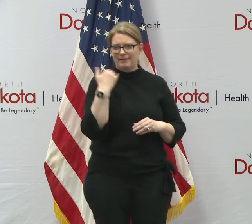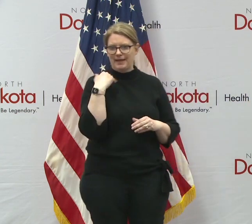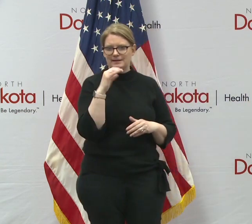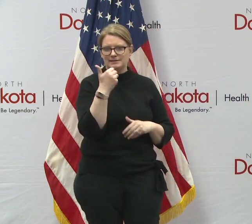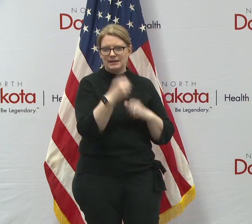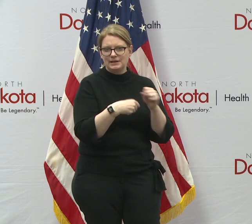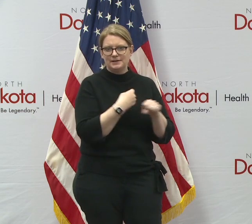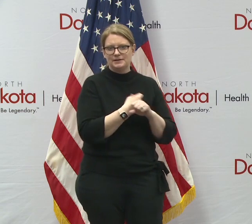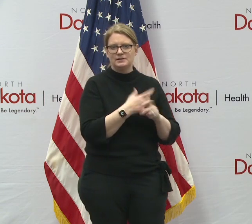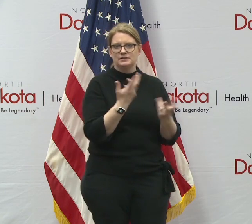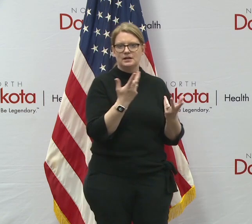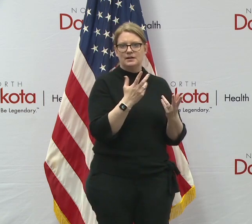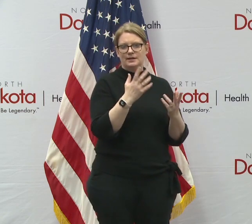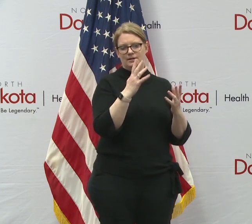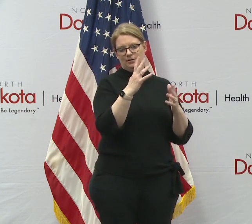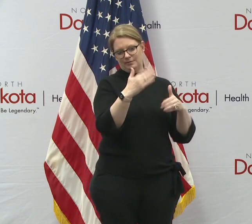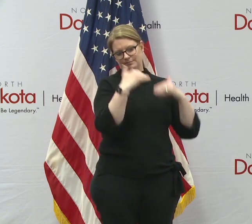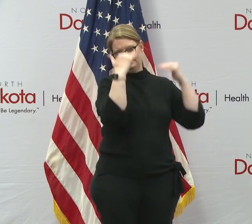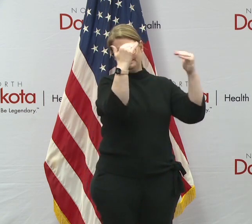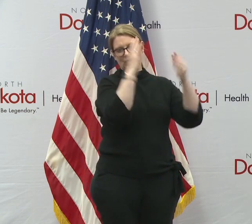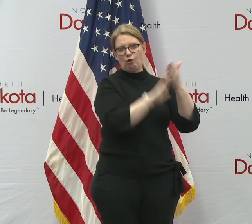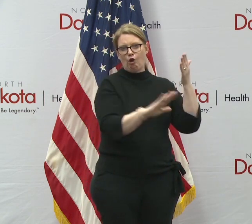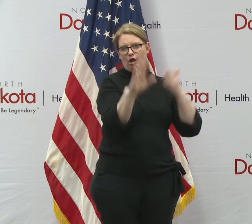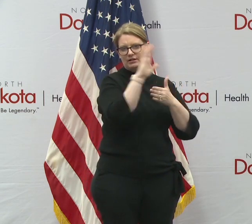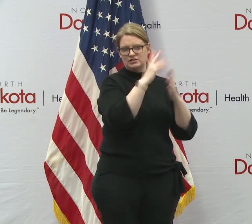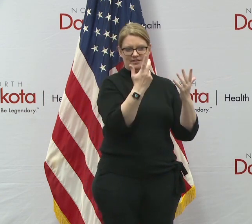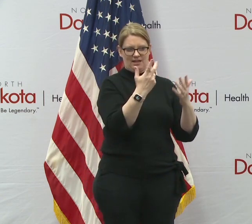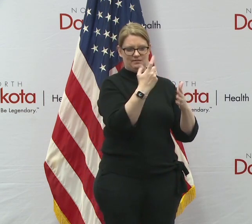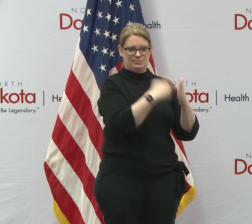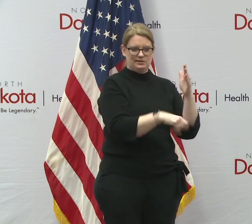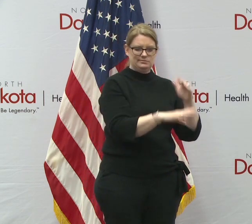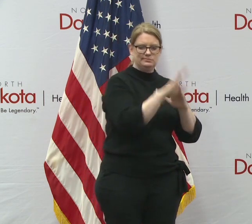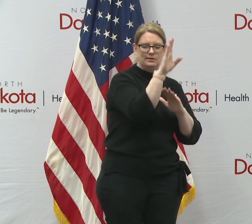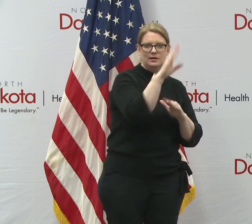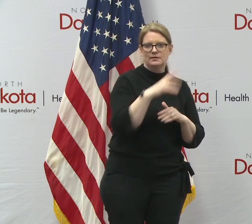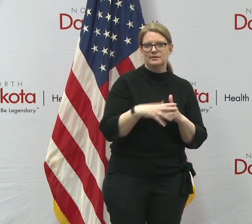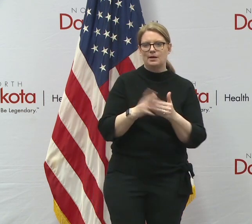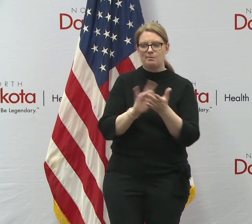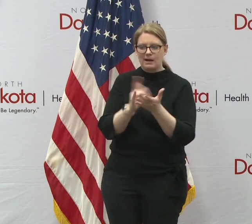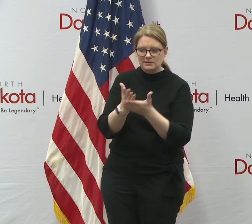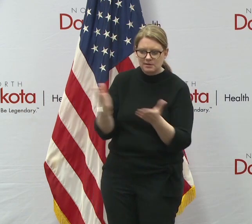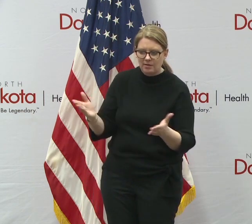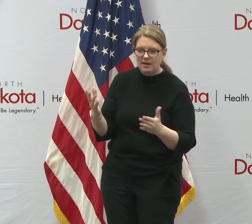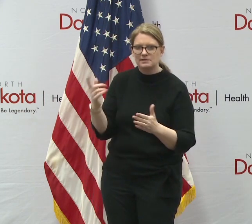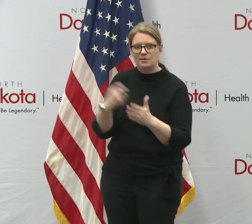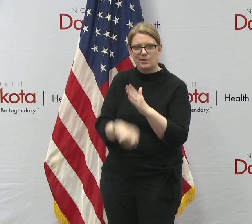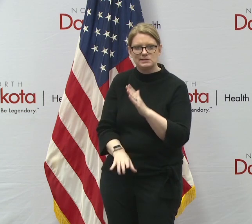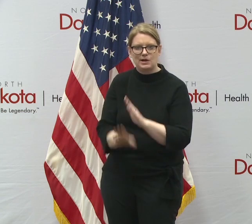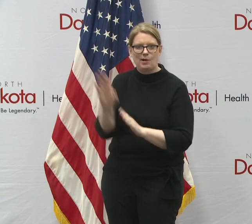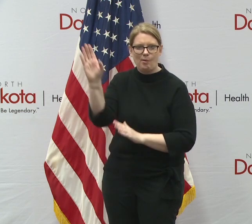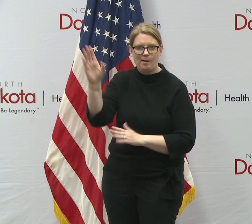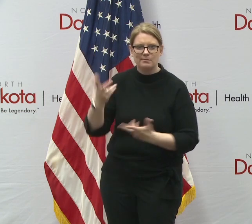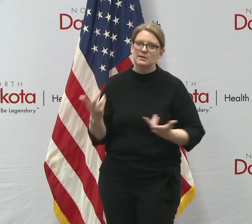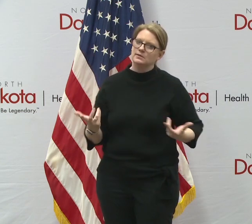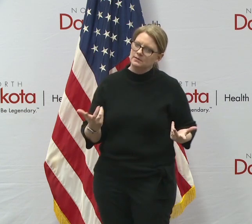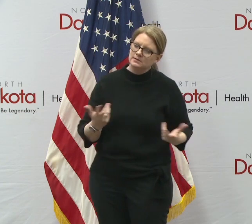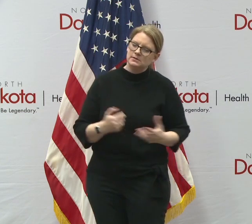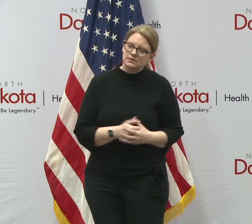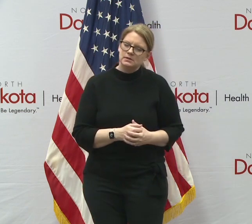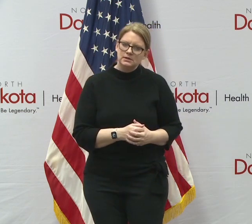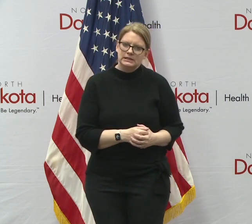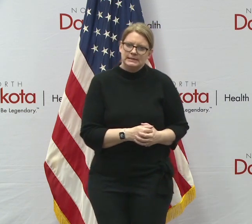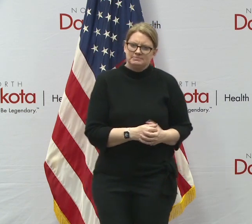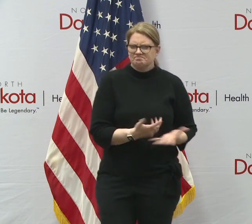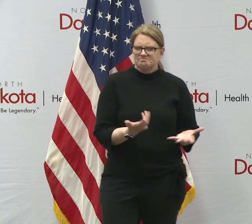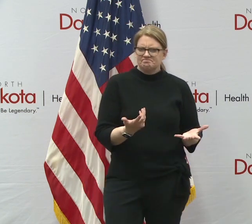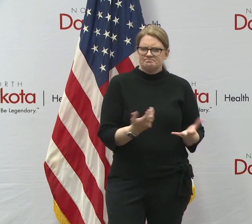higher education, and tuition goes up. You throw a lot of money at medical supplies, the prices are probably going to go up. So there may be claims of that,